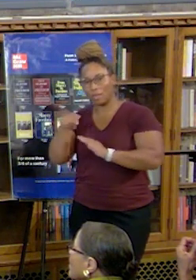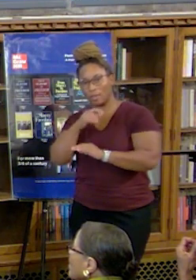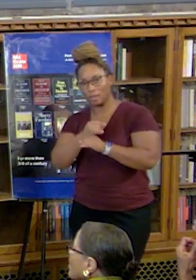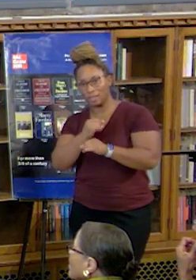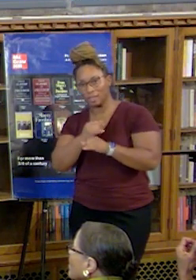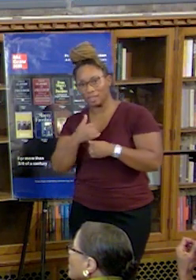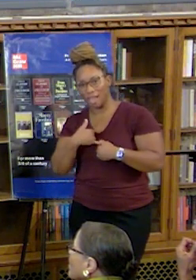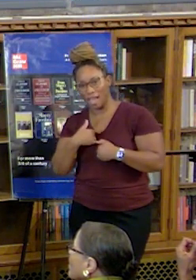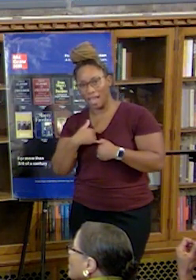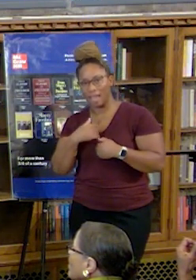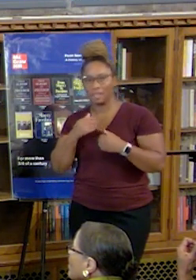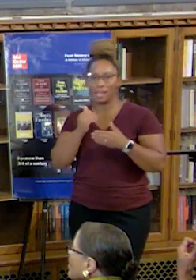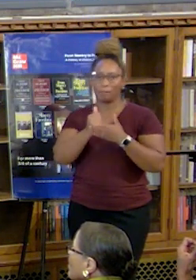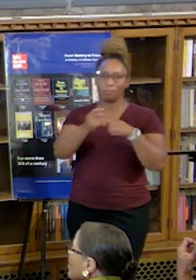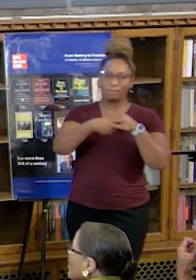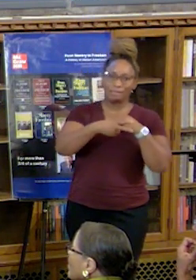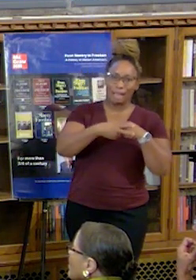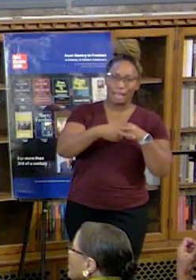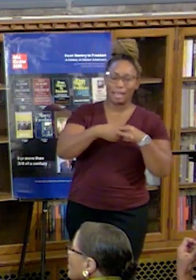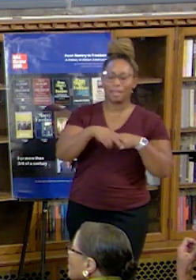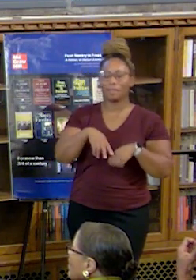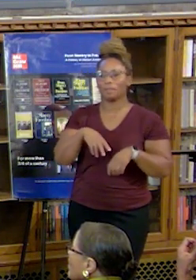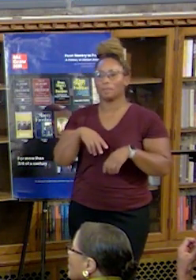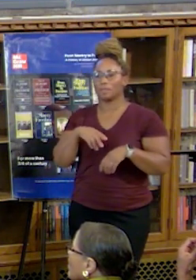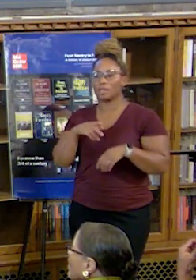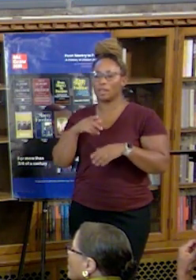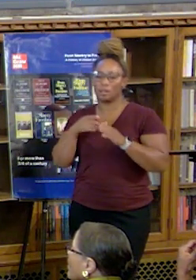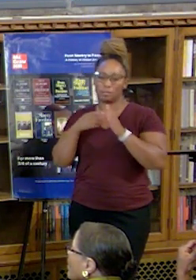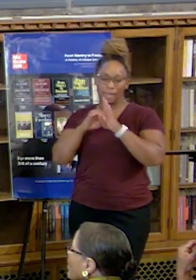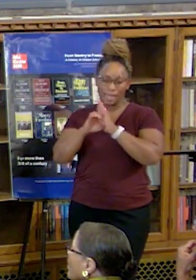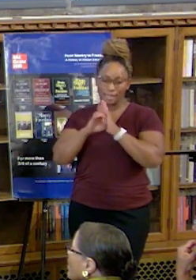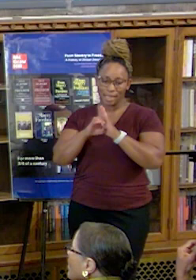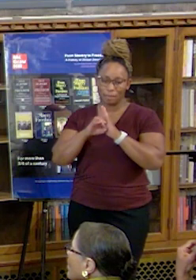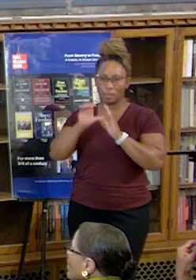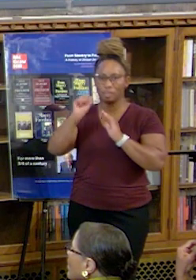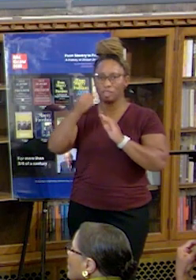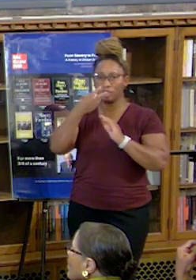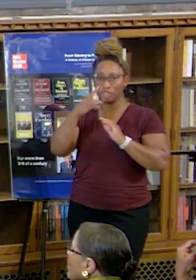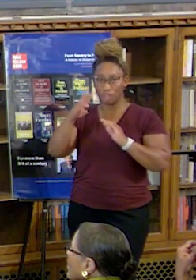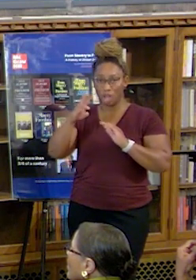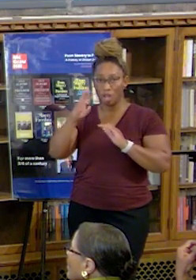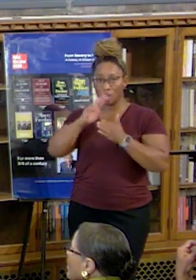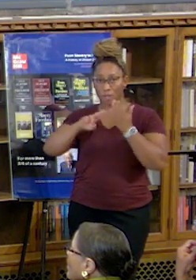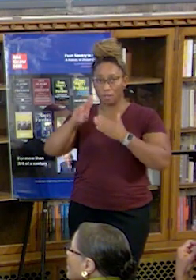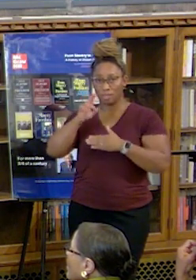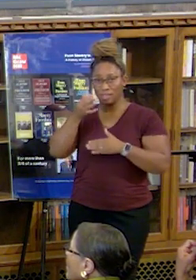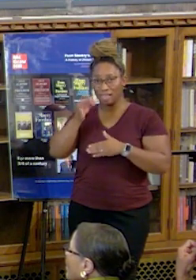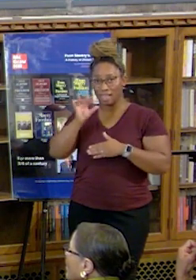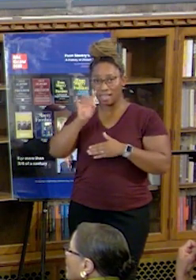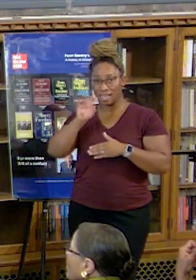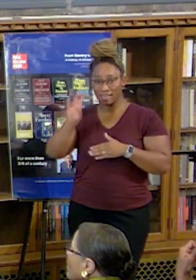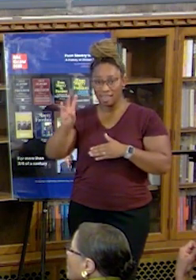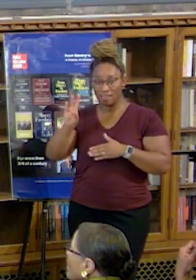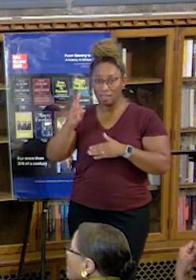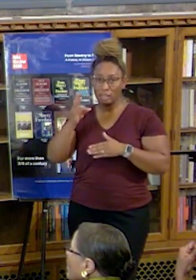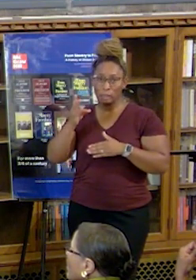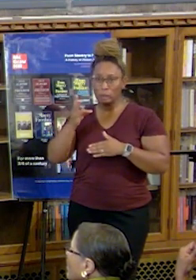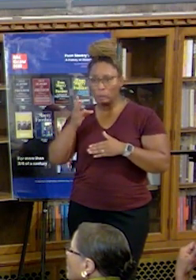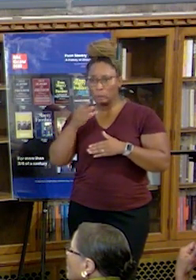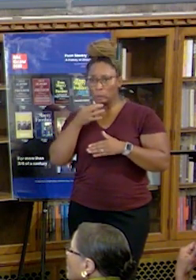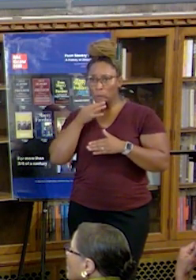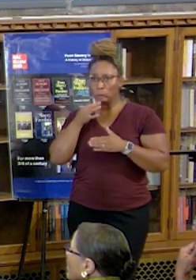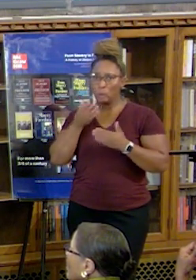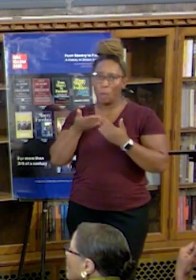understand saving institions I use example of char University in 1987